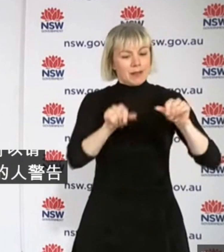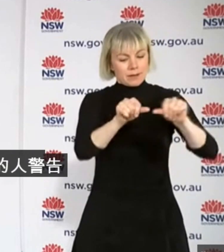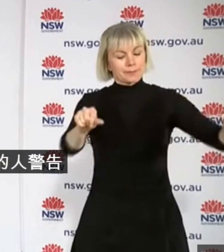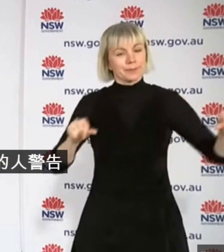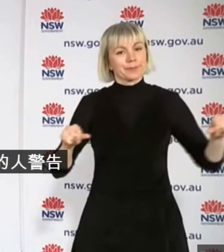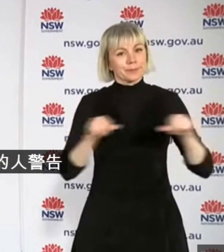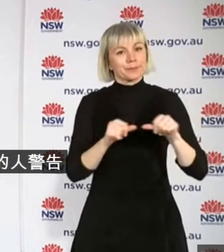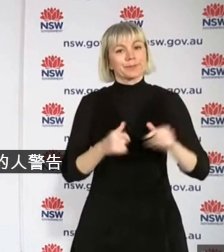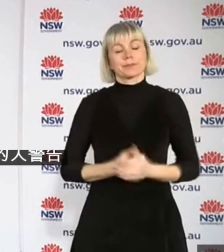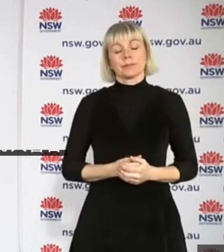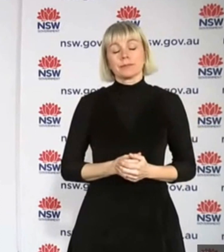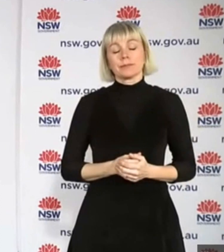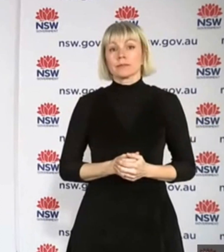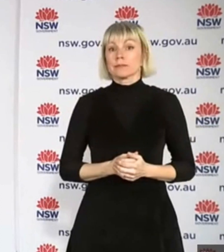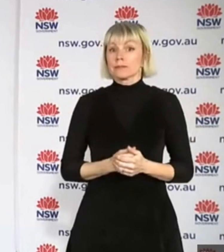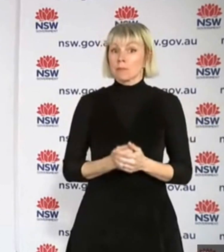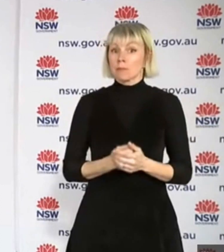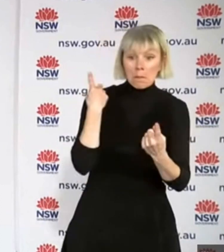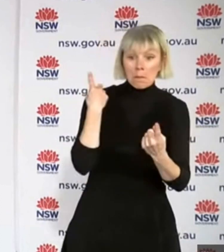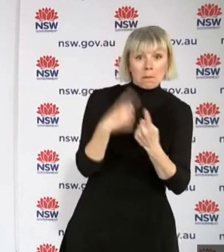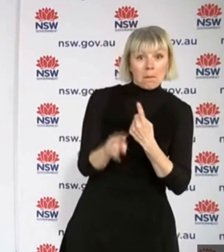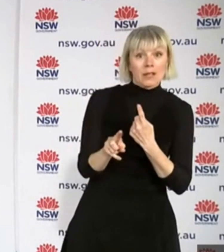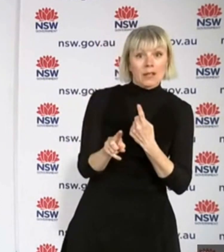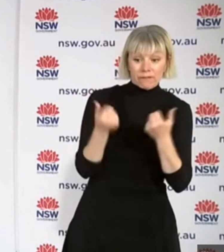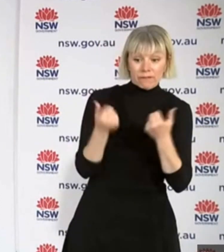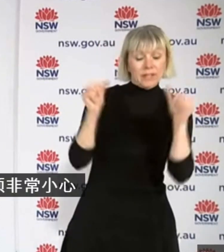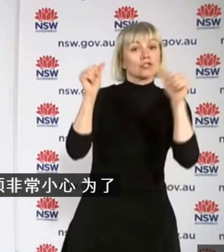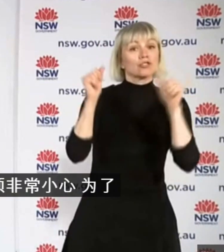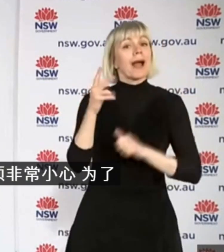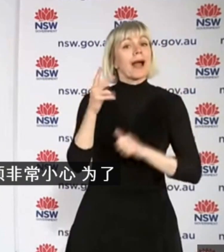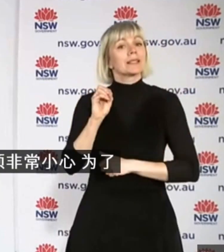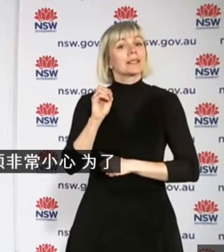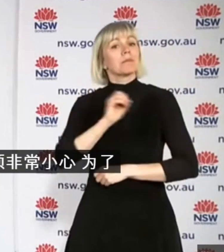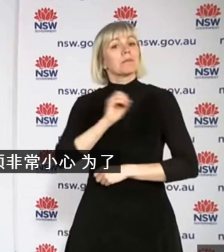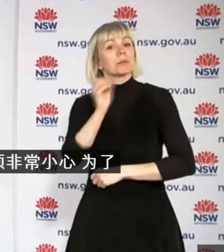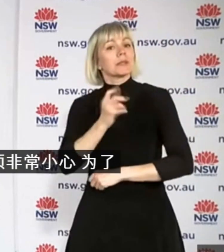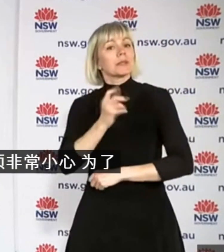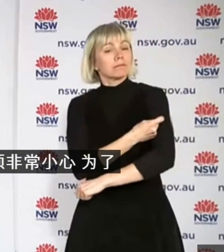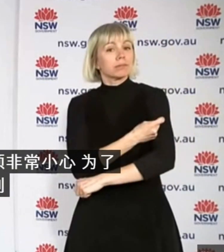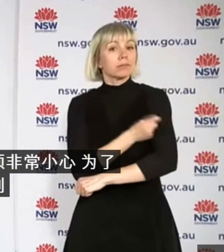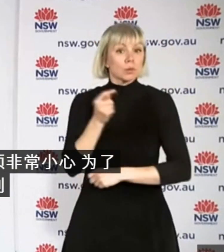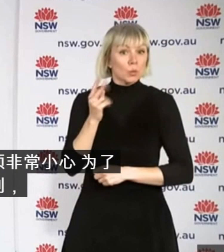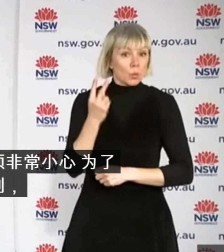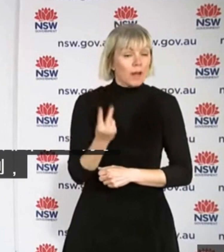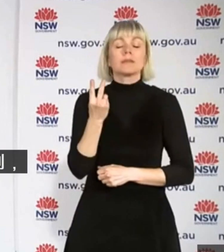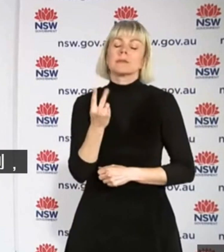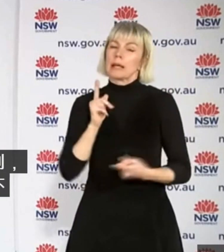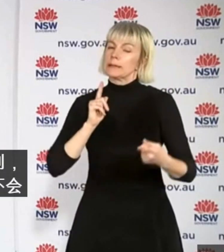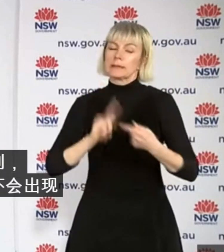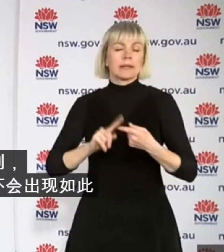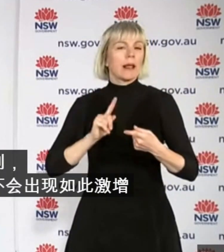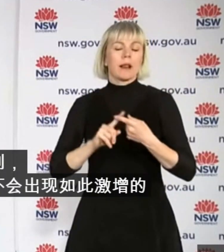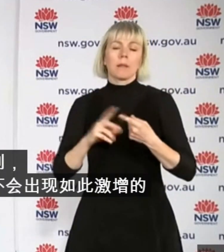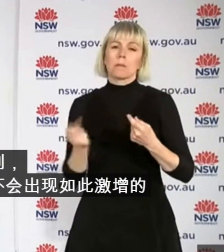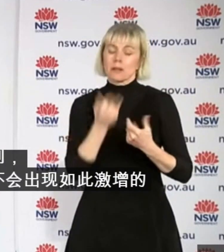we need to be careful all the time, but extremely careful during that time. We have to respect the rules we have in place to make sure we don't